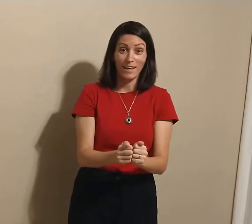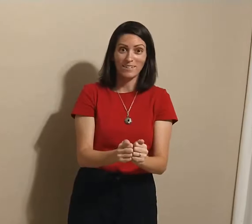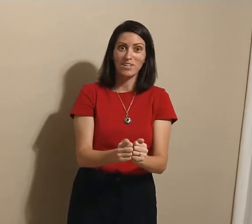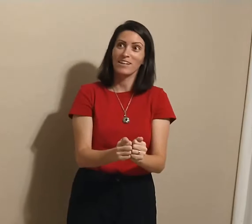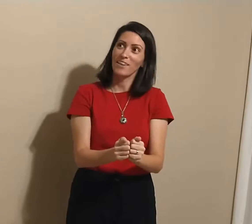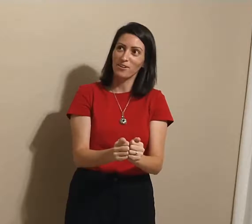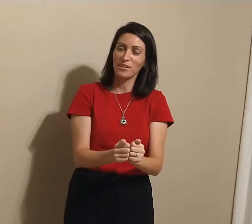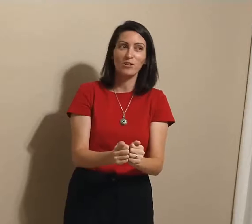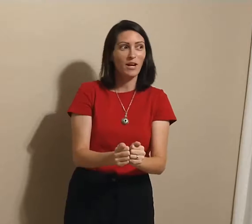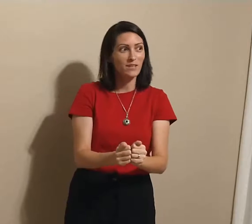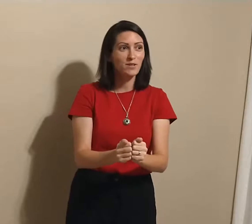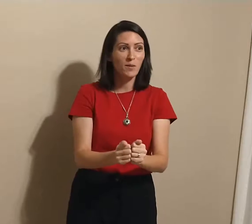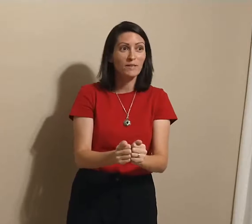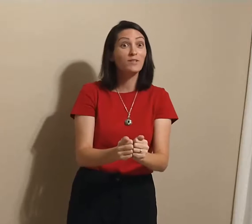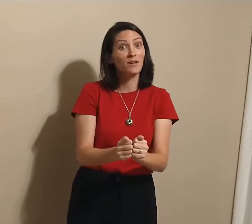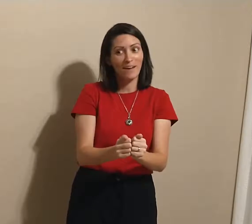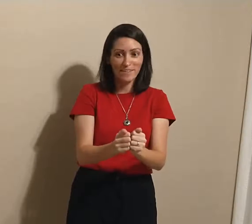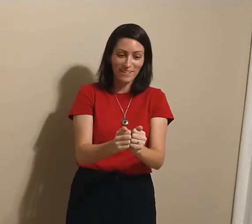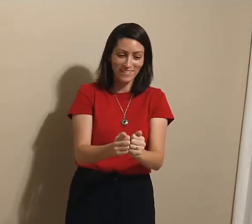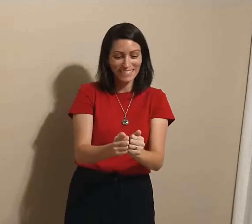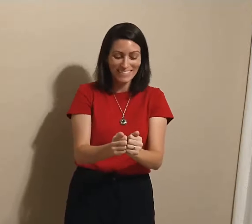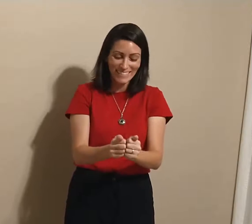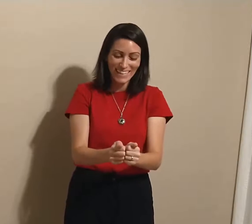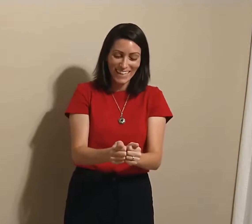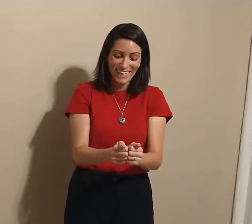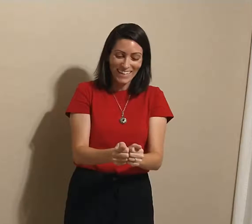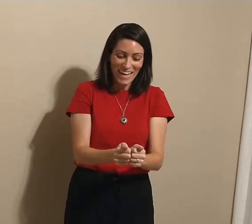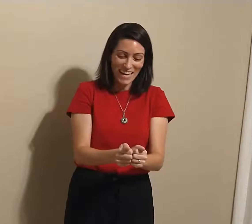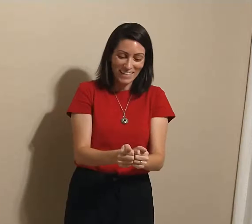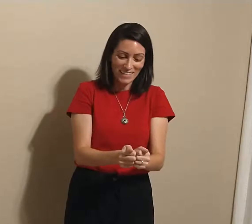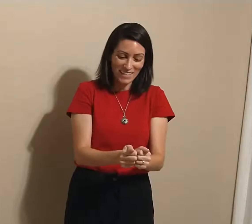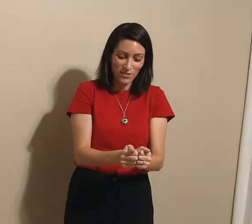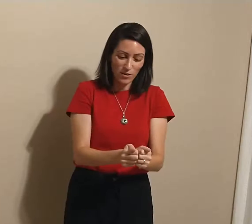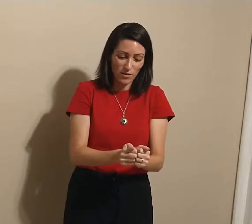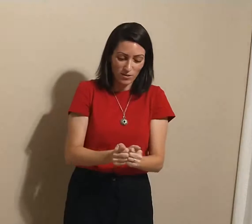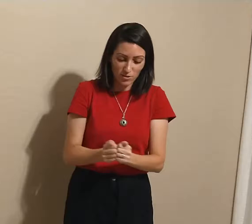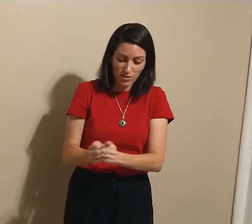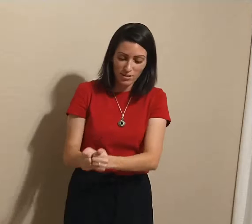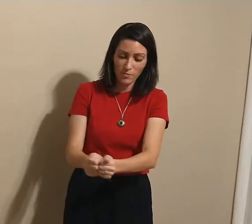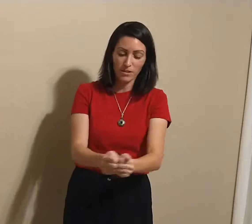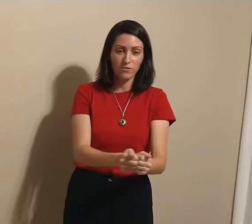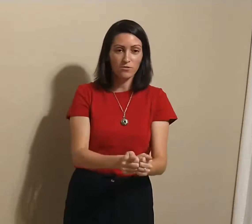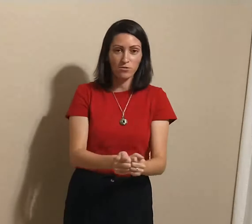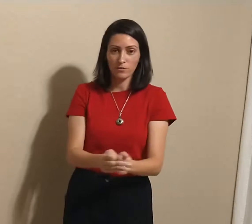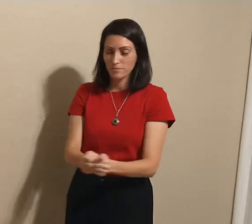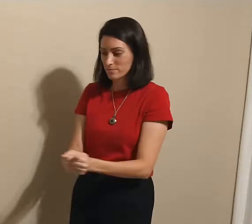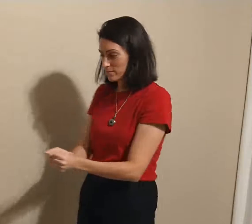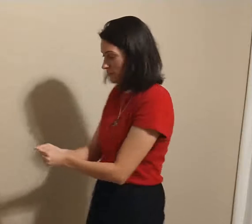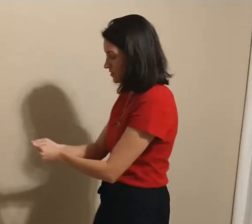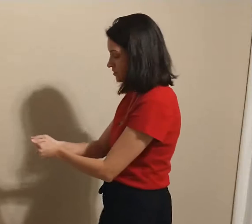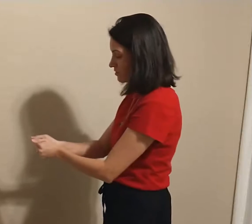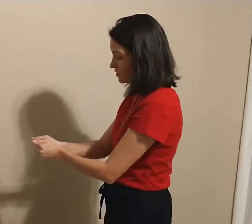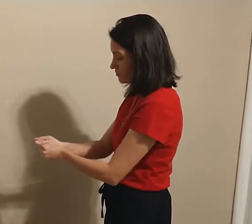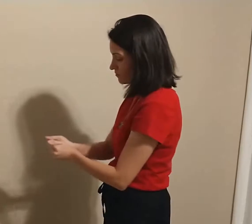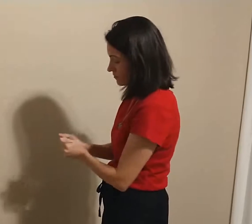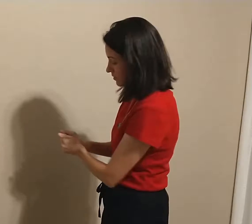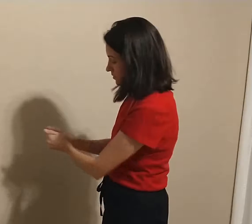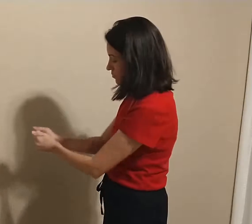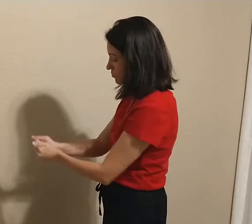Like together, like your hands are coming together. And then you're going to just come in a little circle. You're just going to, little